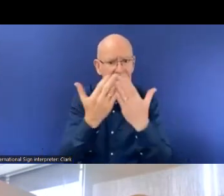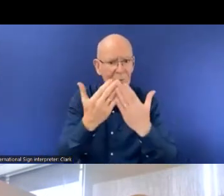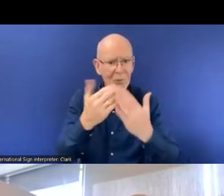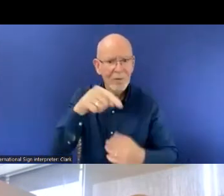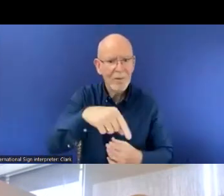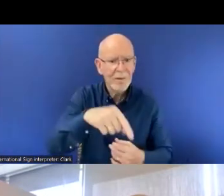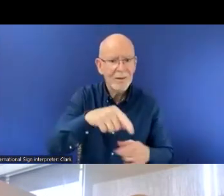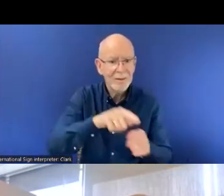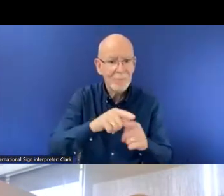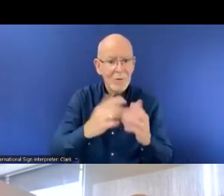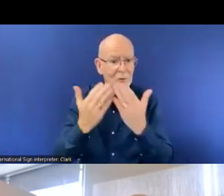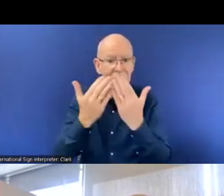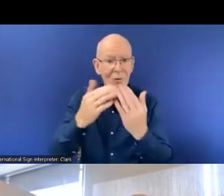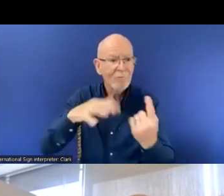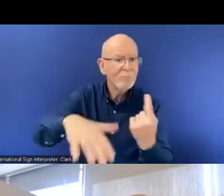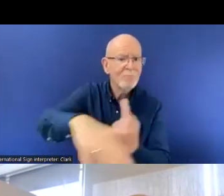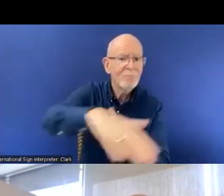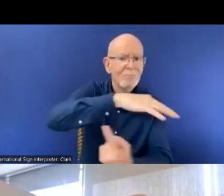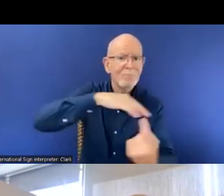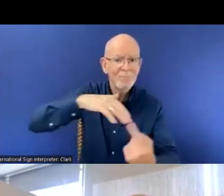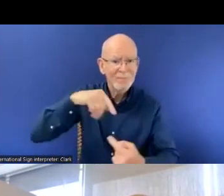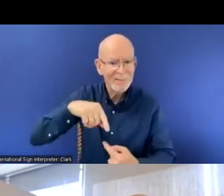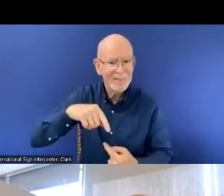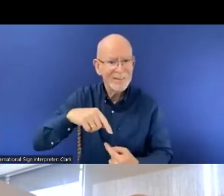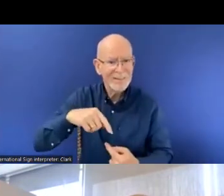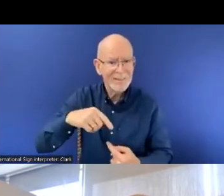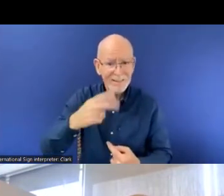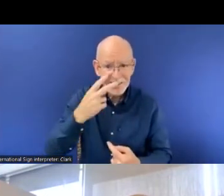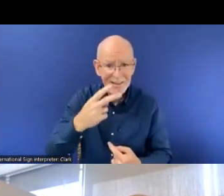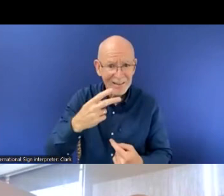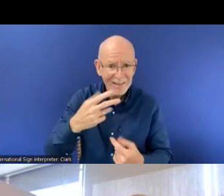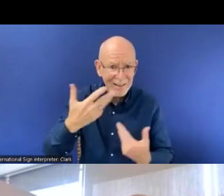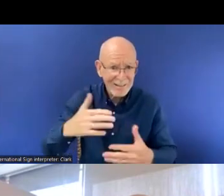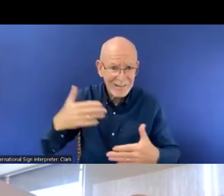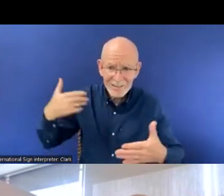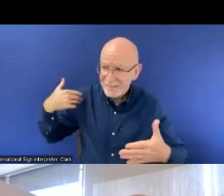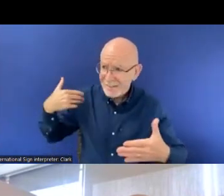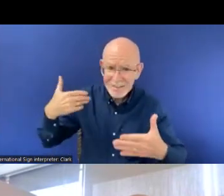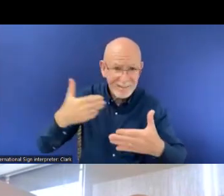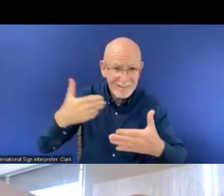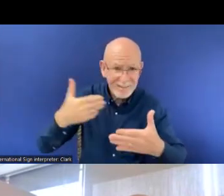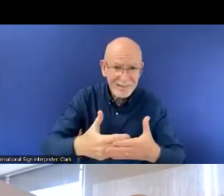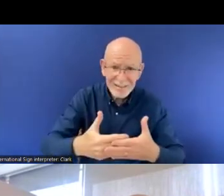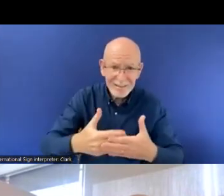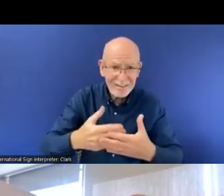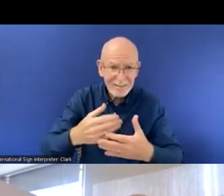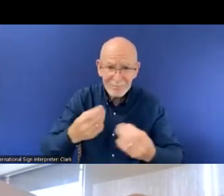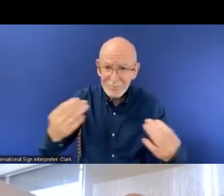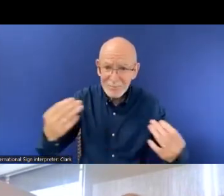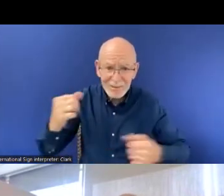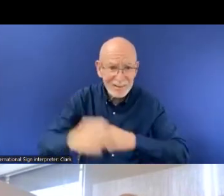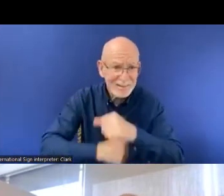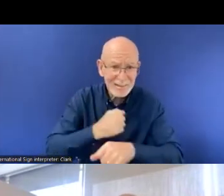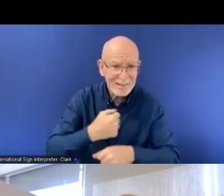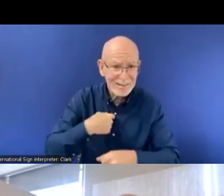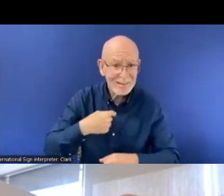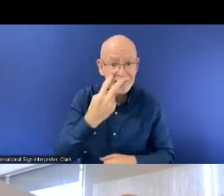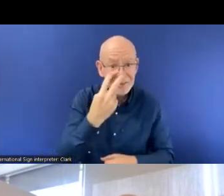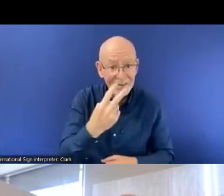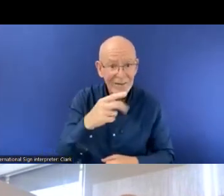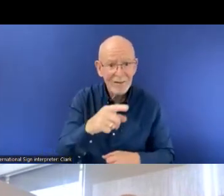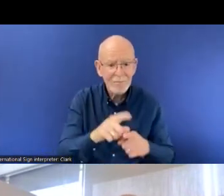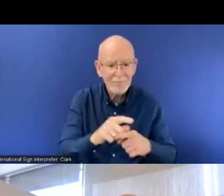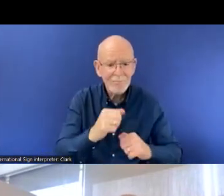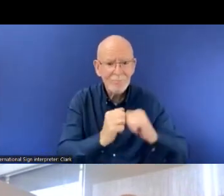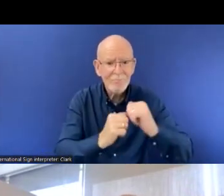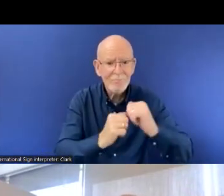basic tenets for improving health for everyone, but particularly eye health too. Absolutely. Learn from the past,